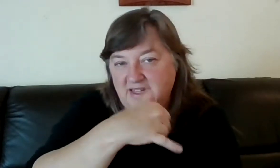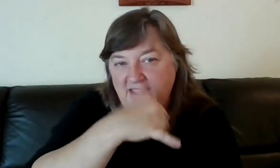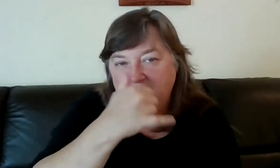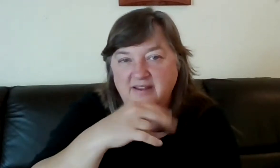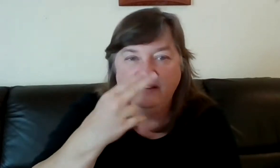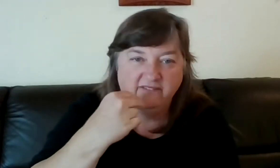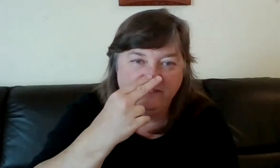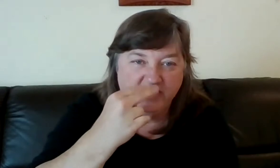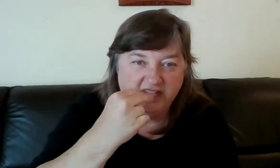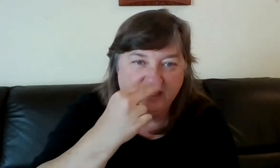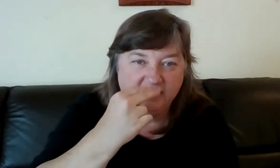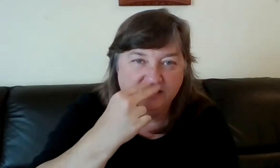Silly, funny.